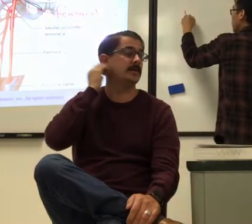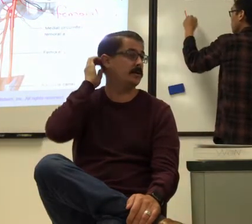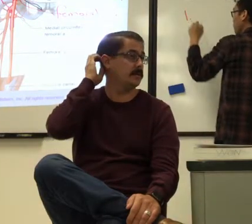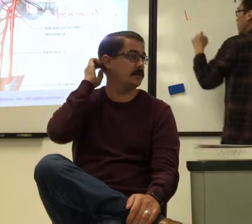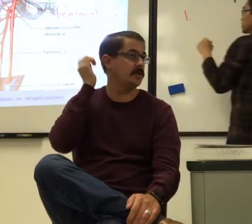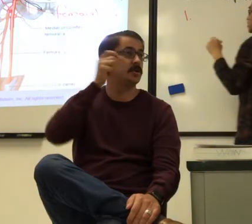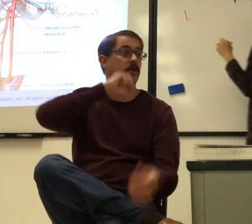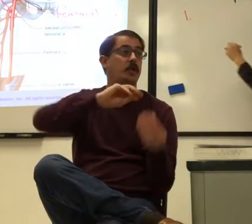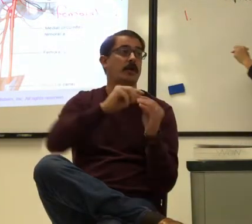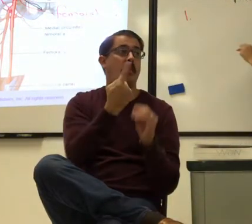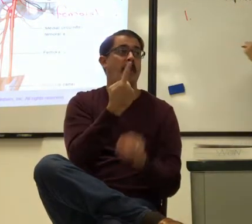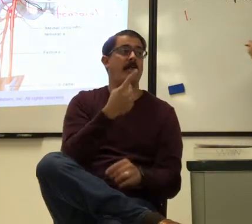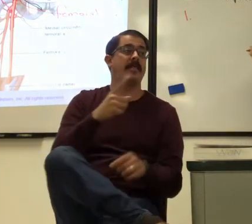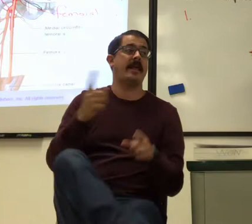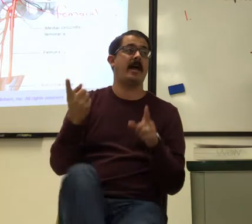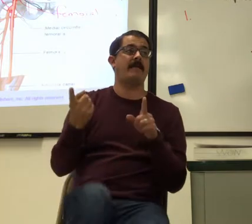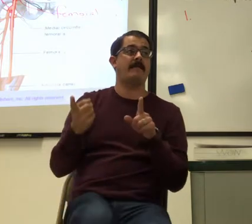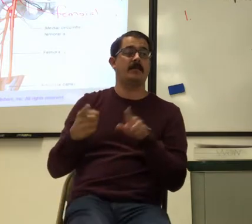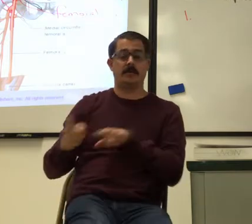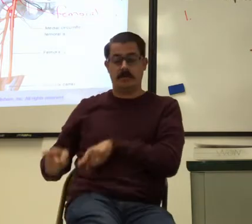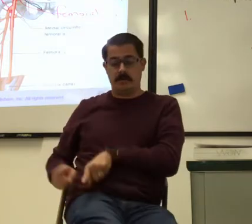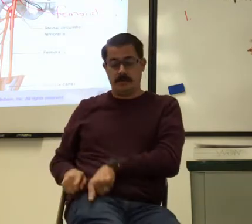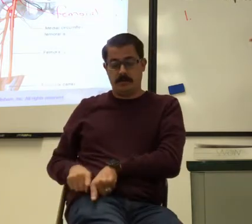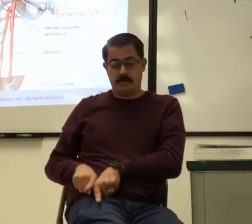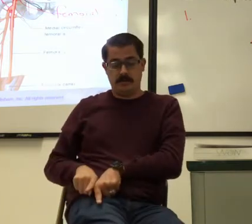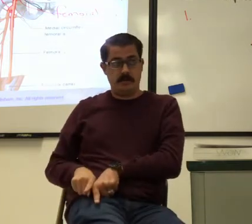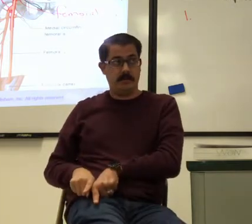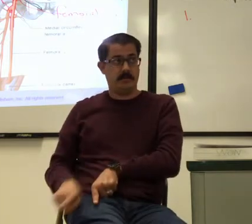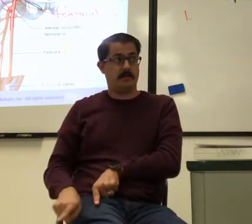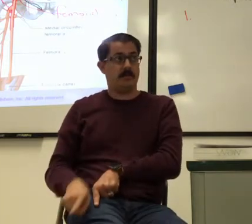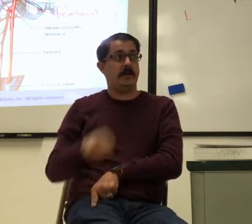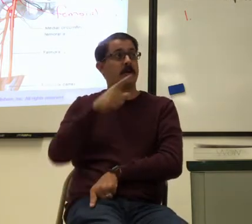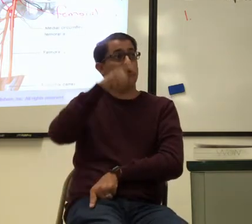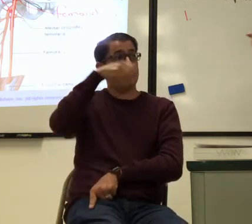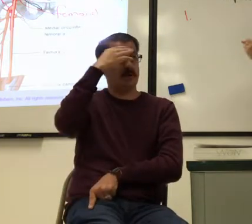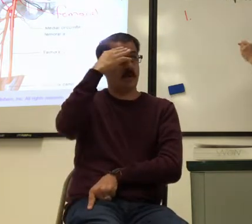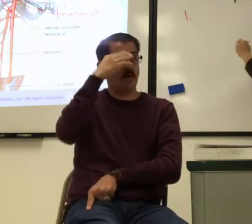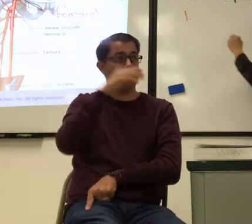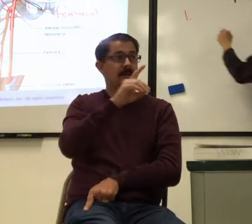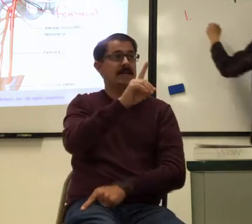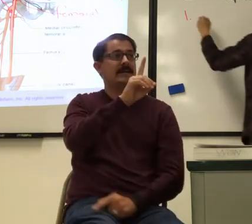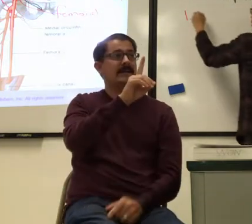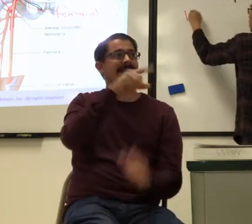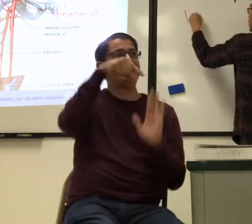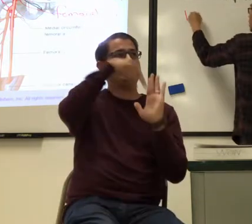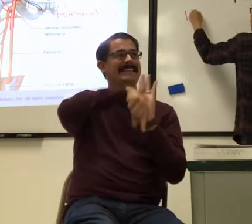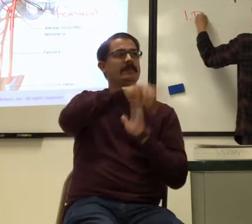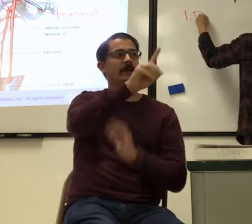The first branch coming off the femoral that you have to know is the deep femoral.